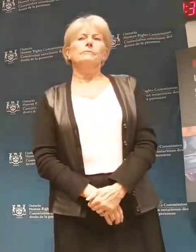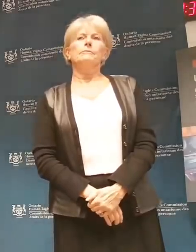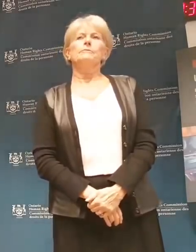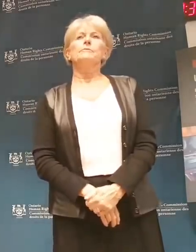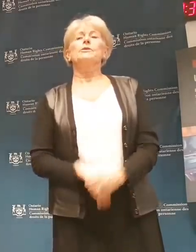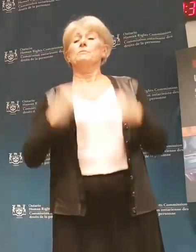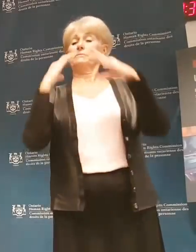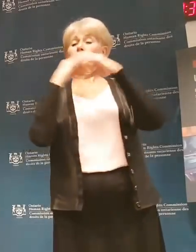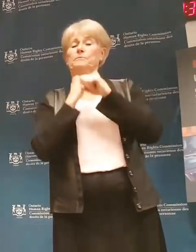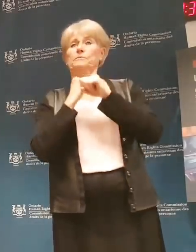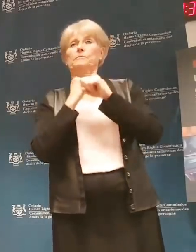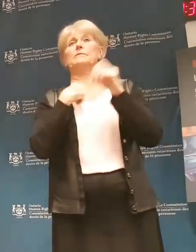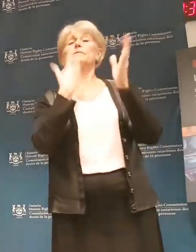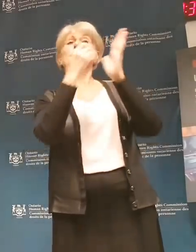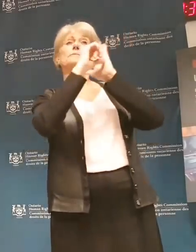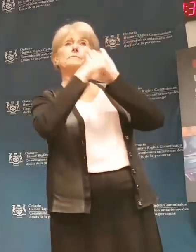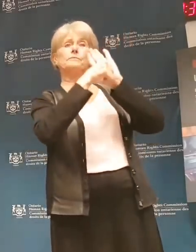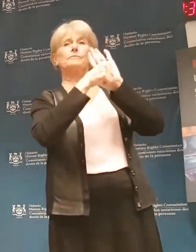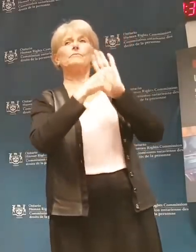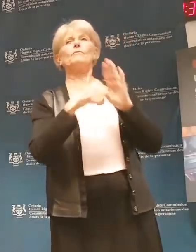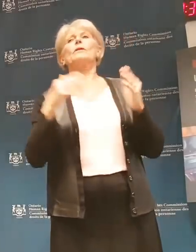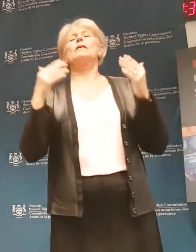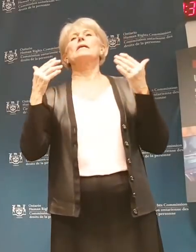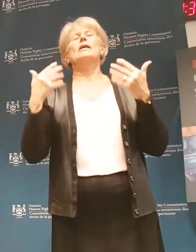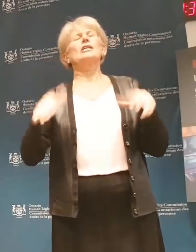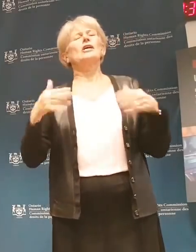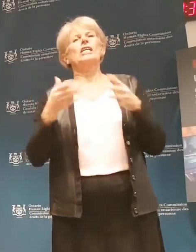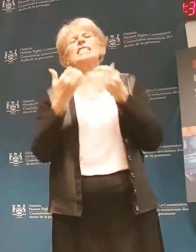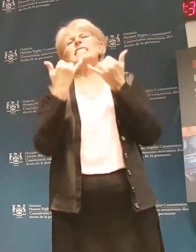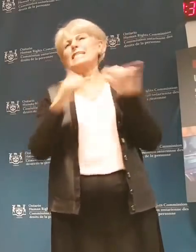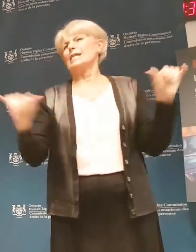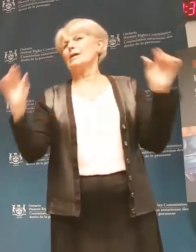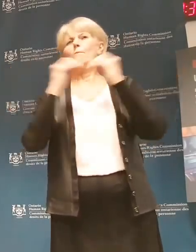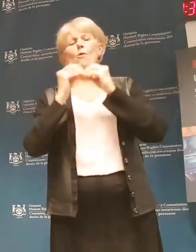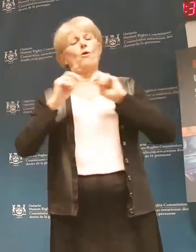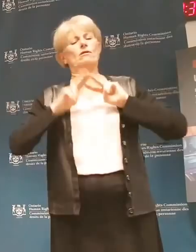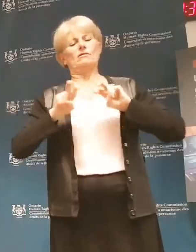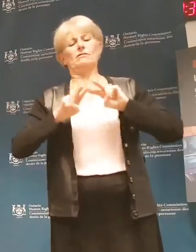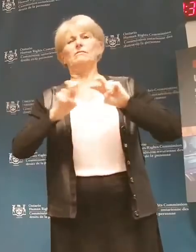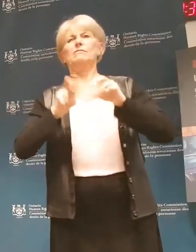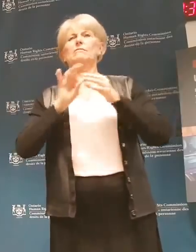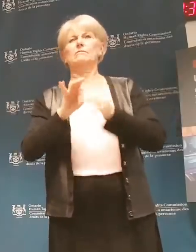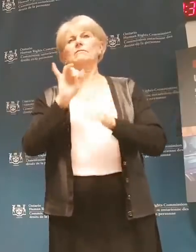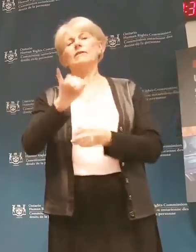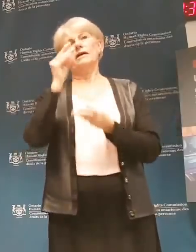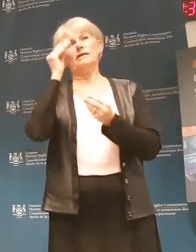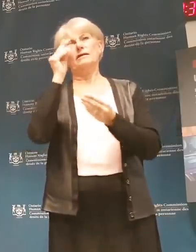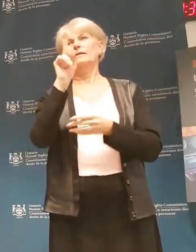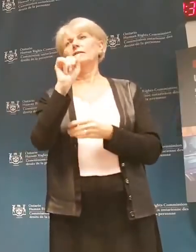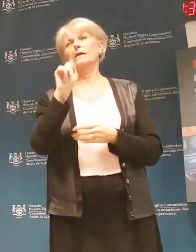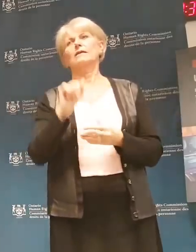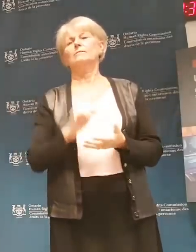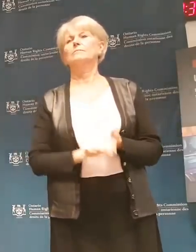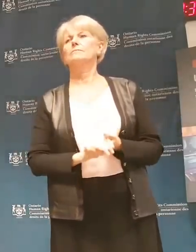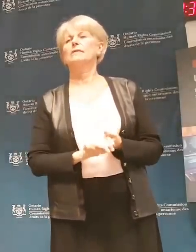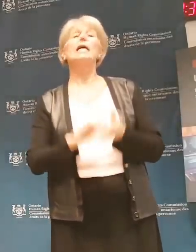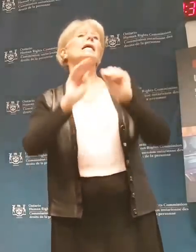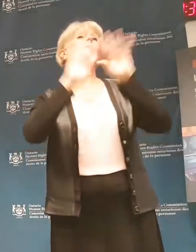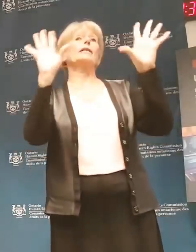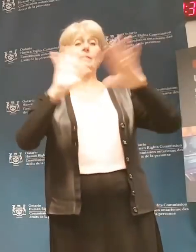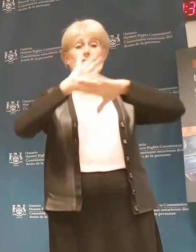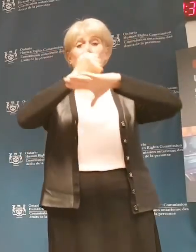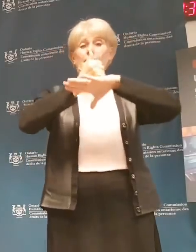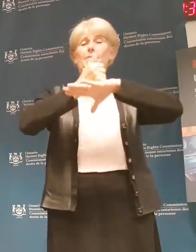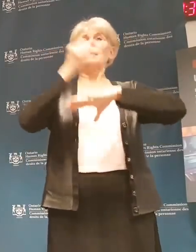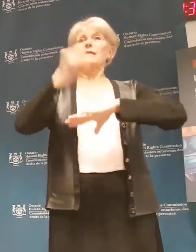In conclusion, I should stress that there's a great deal of analysis yet to be done on this data. Clearly, we've